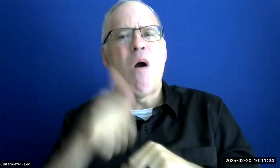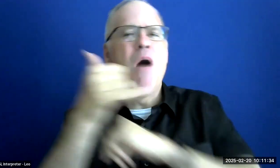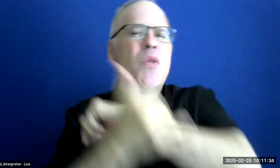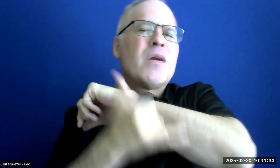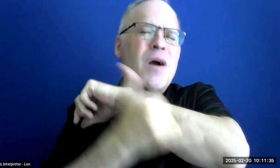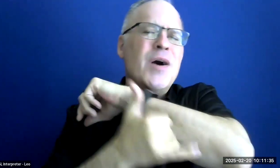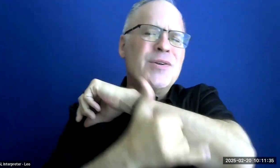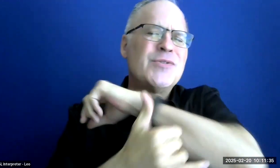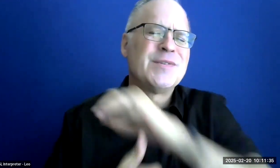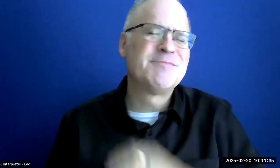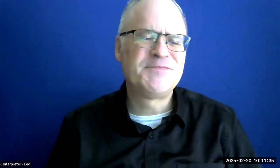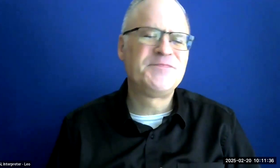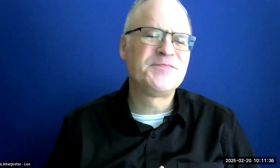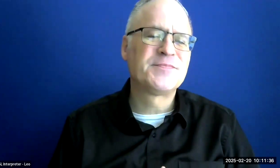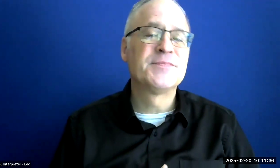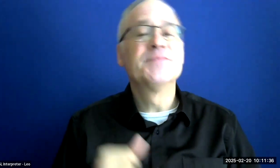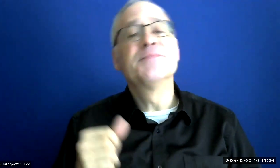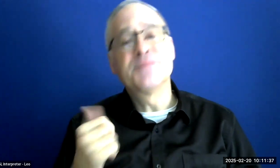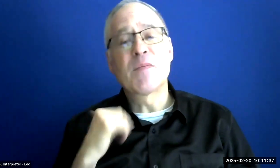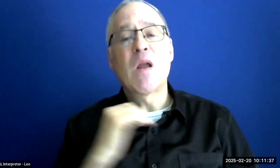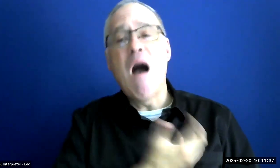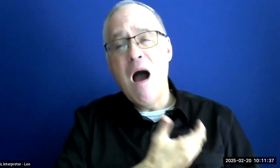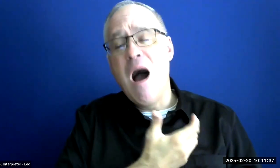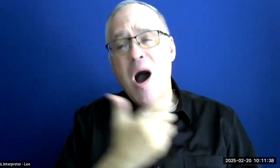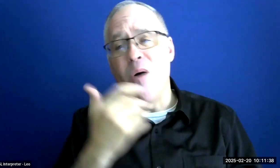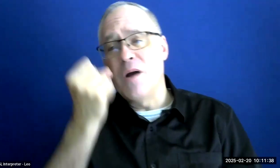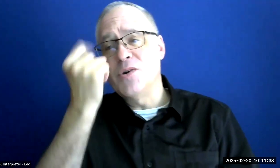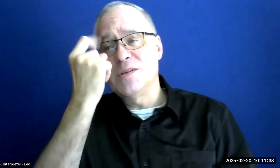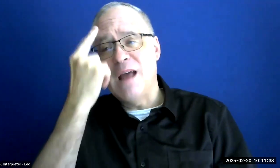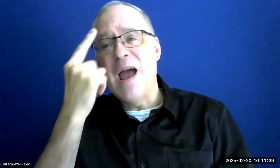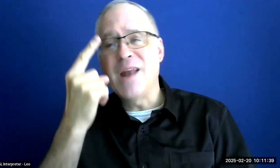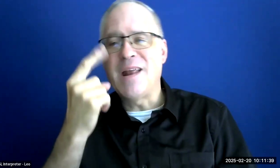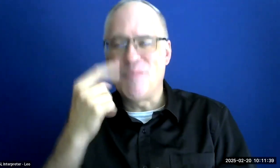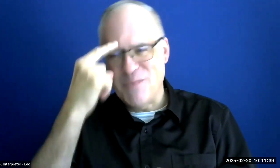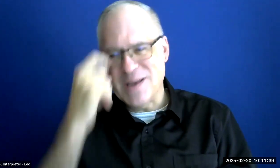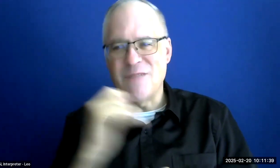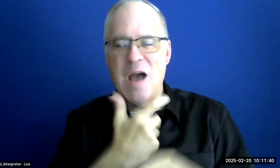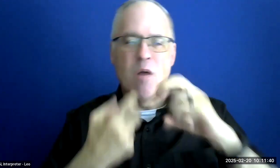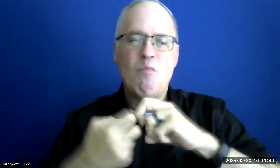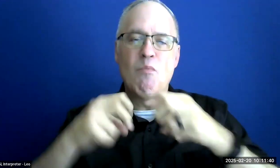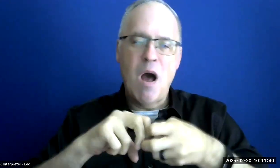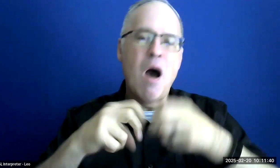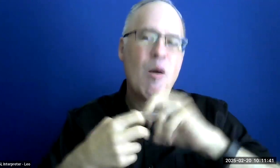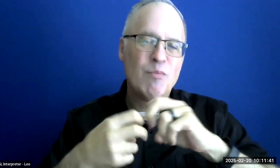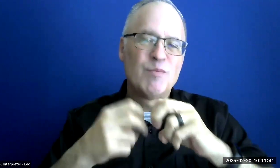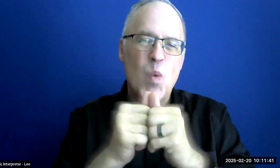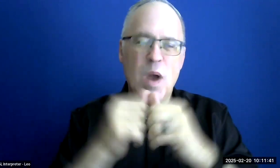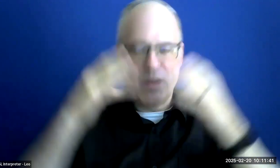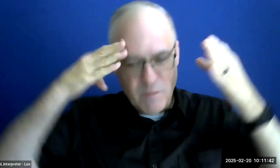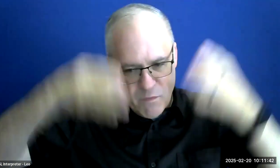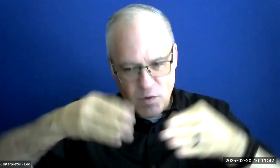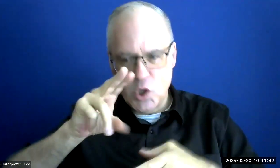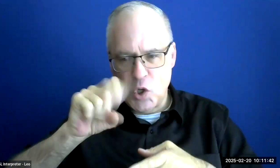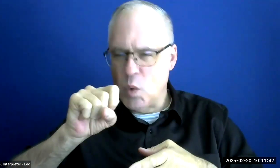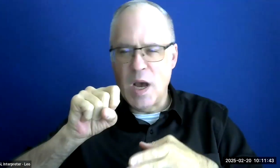these facts about our U.S.-centric nature as a denomination point to underlying problems with U.S. centrism. One problem